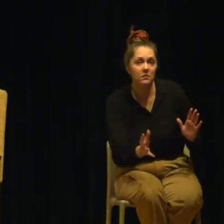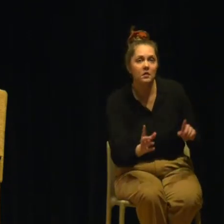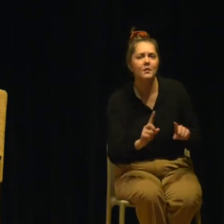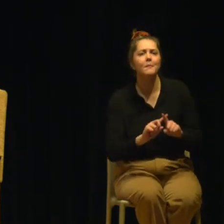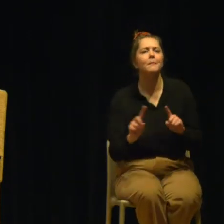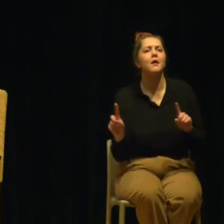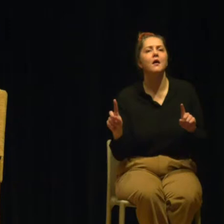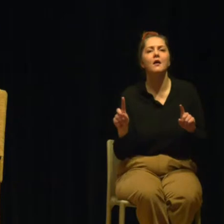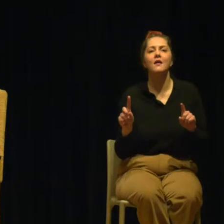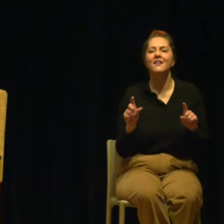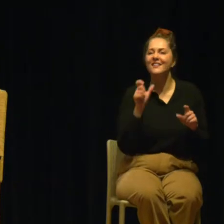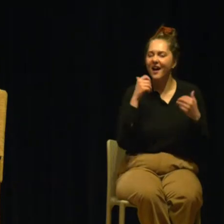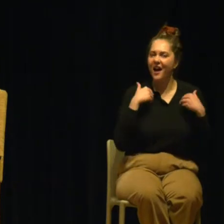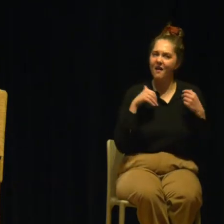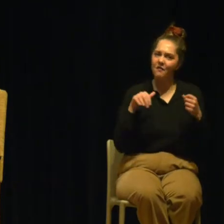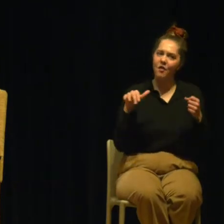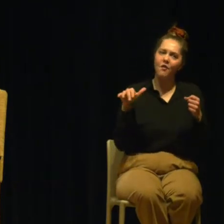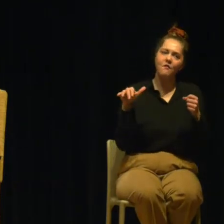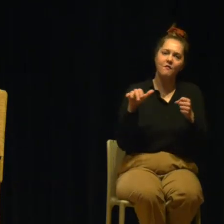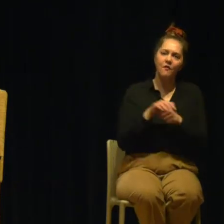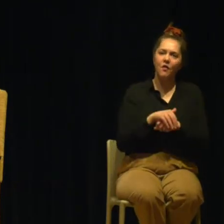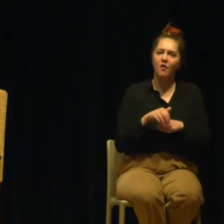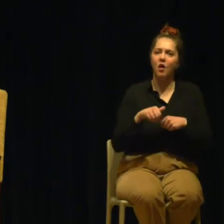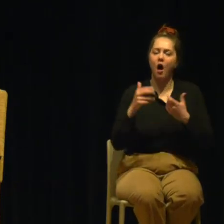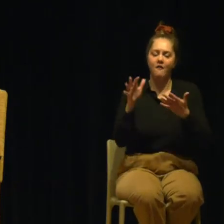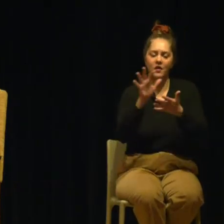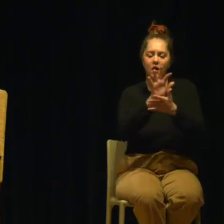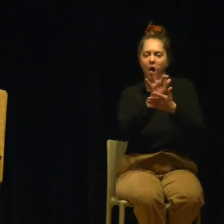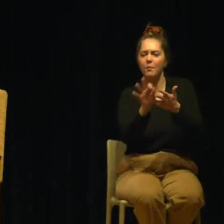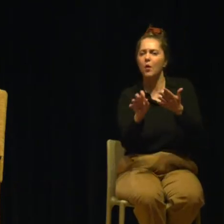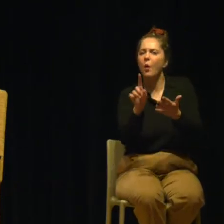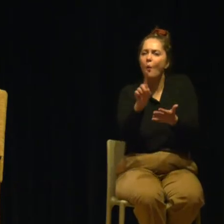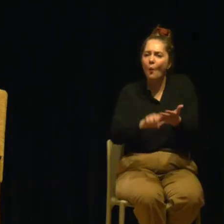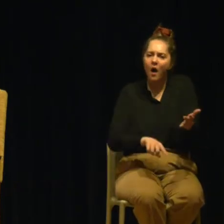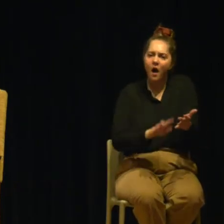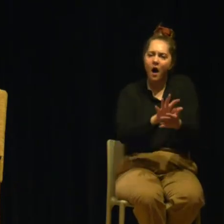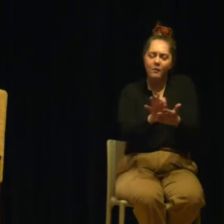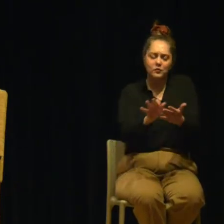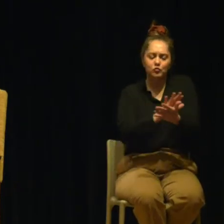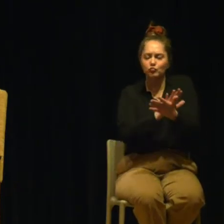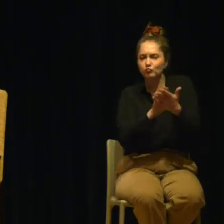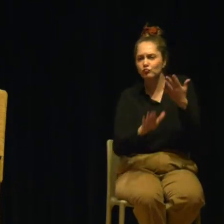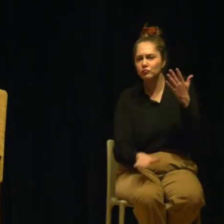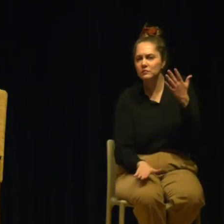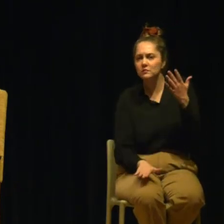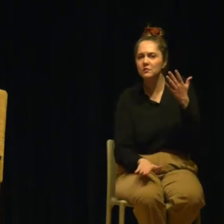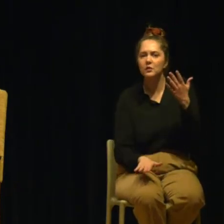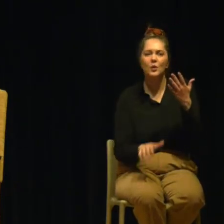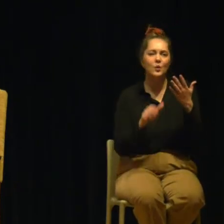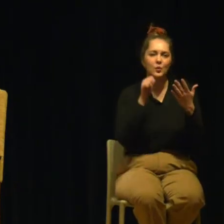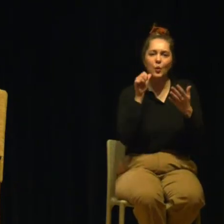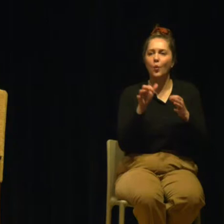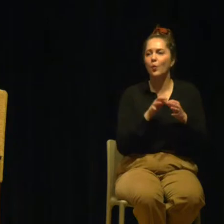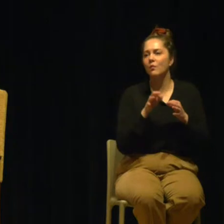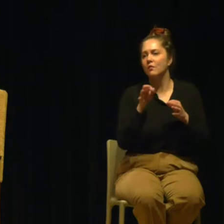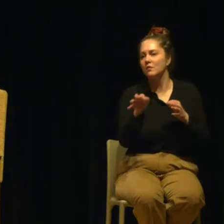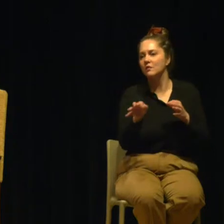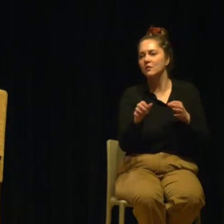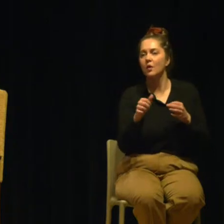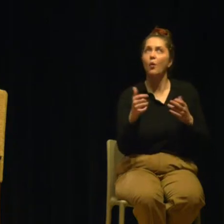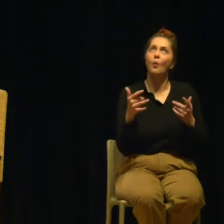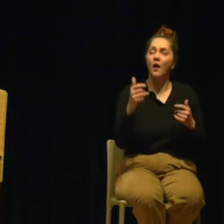not had the full offering of just knowing what the options are, but don't wait. Don't wait